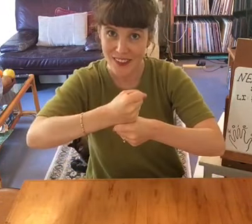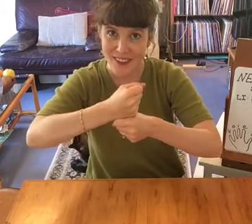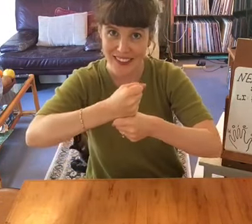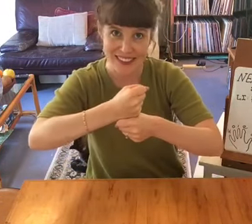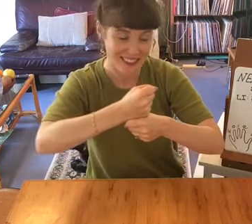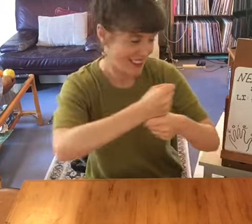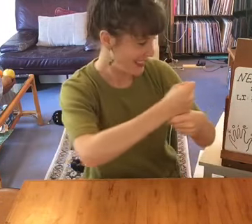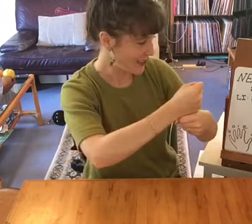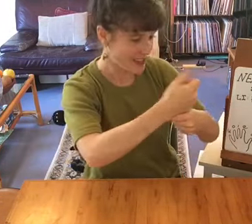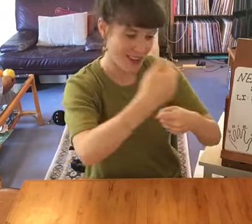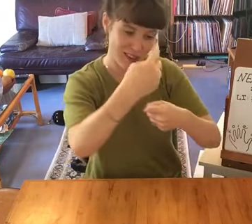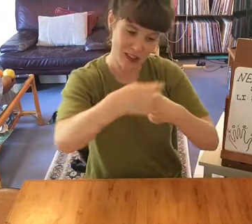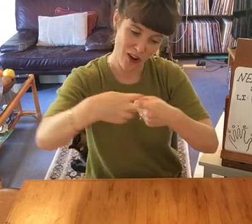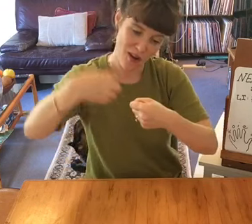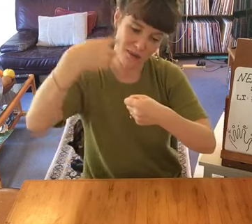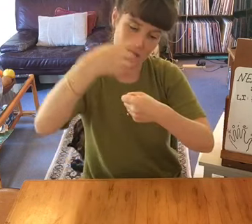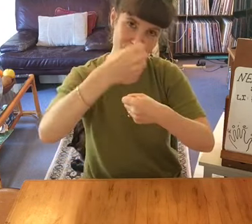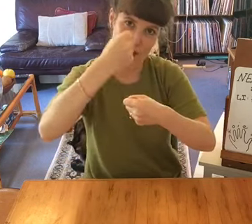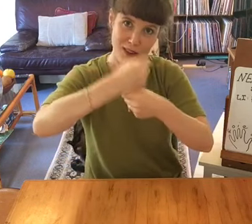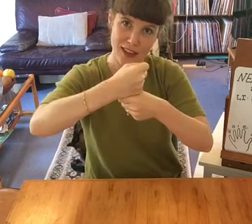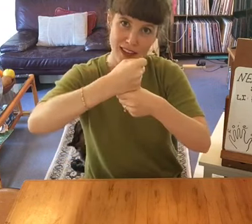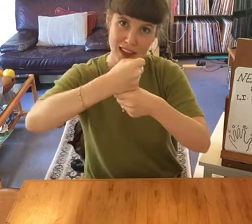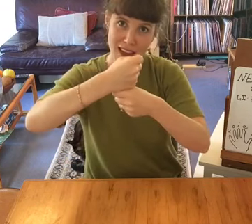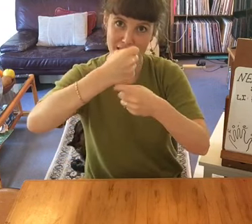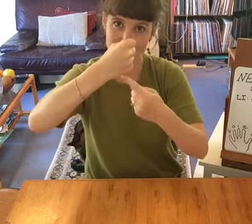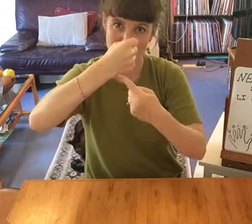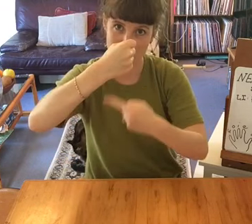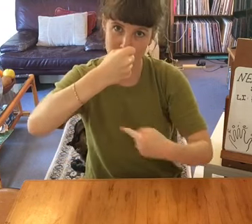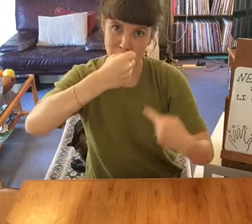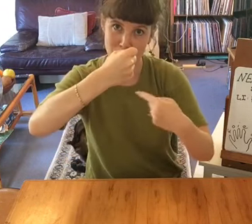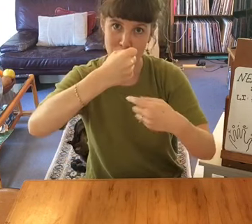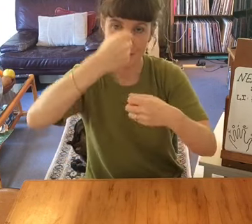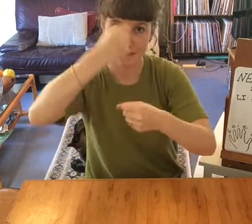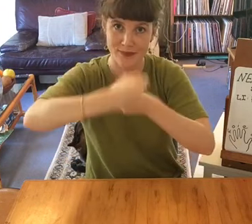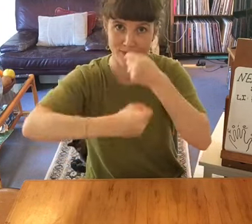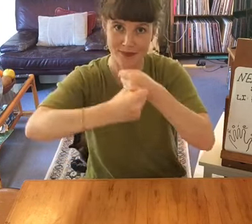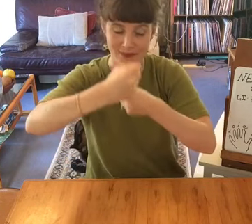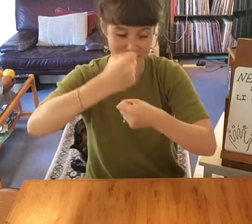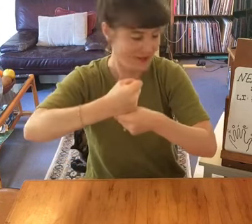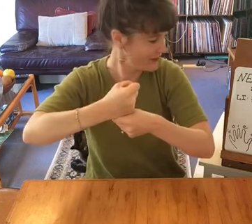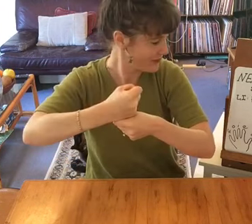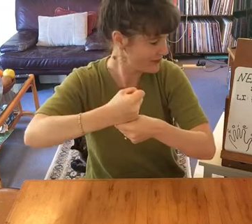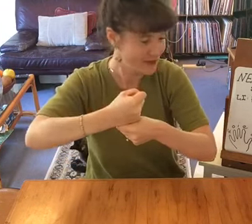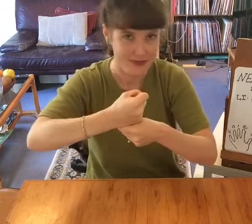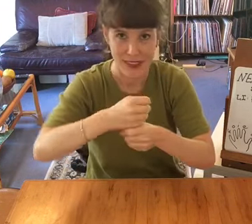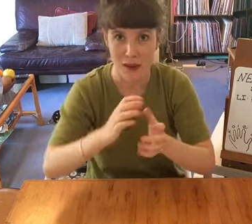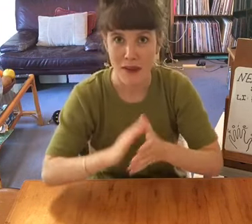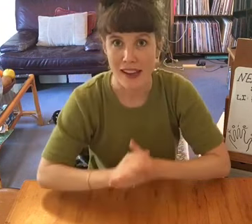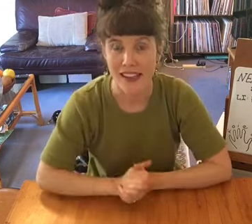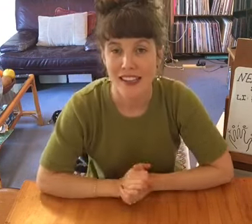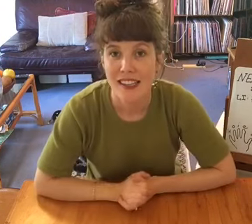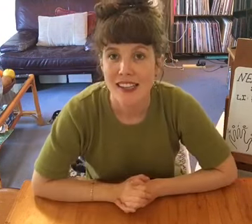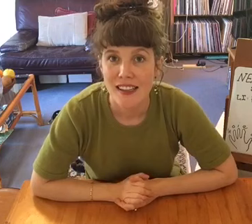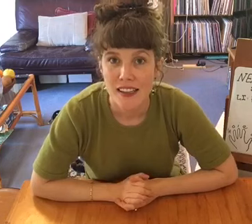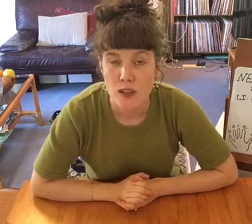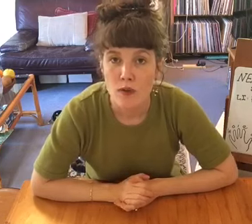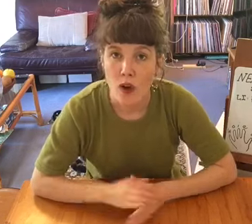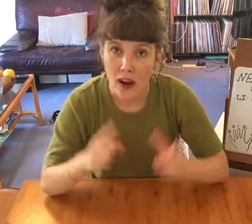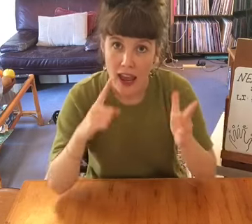Perfect. Looks like the top circle and the bottom loop. Ka pai. So we've got